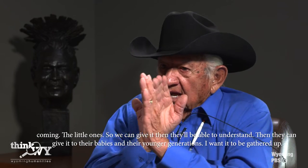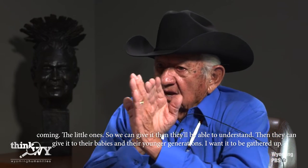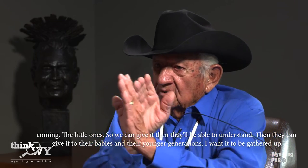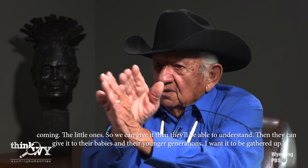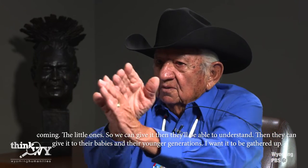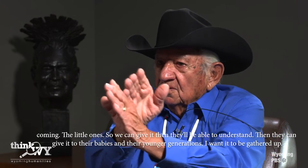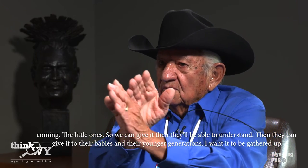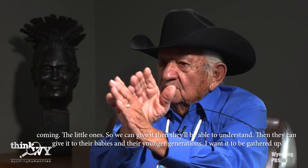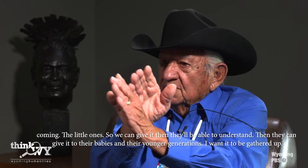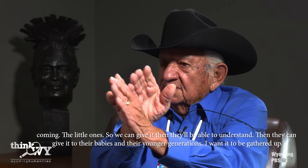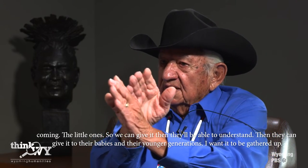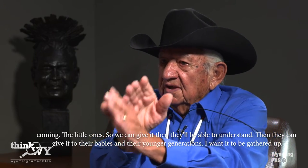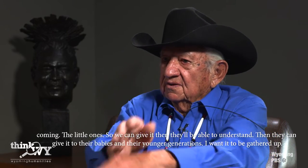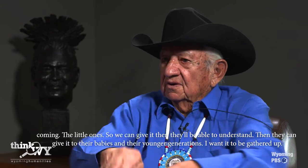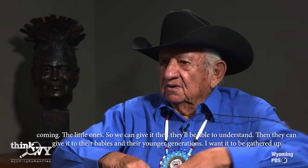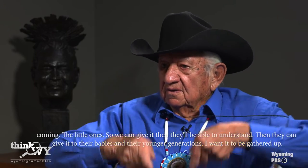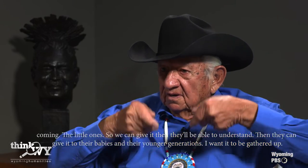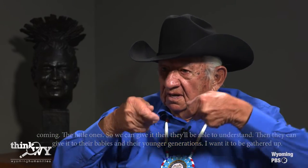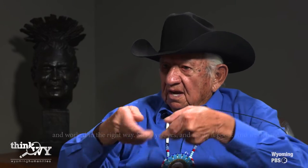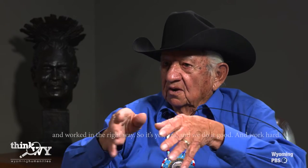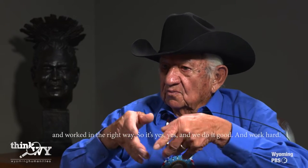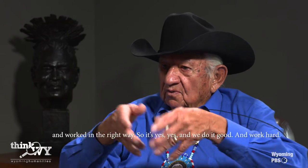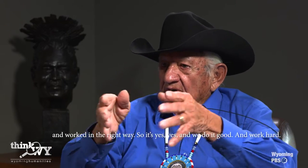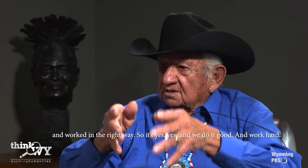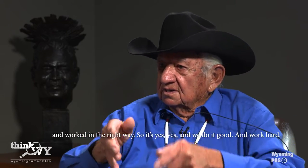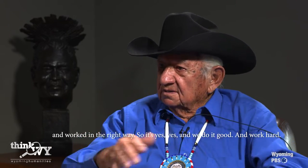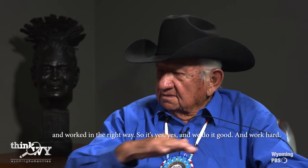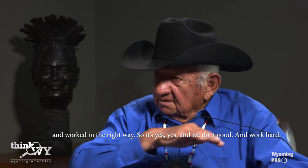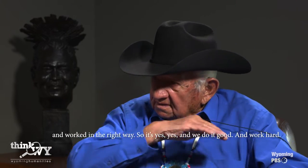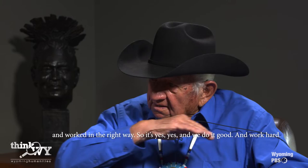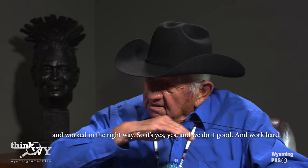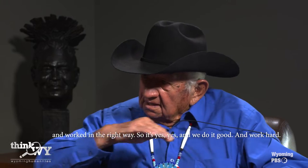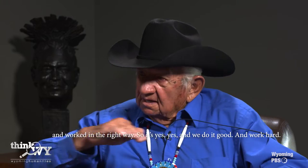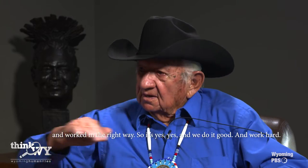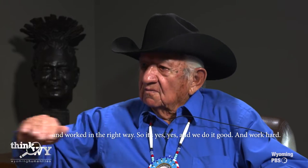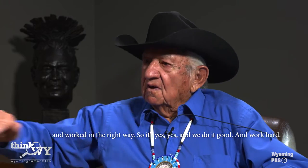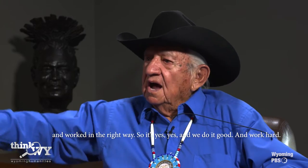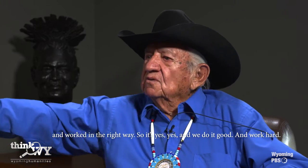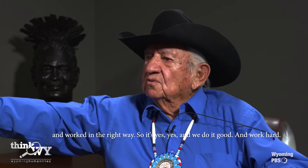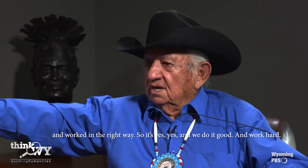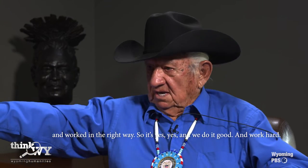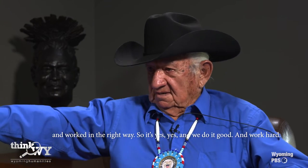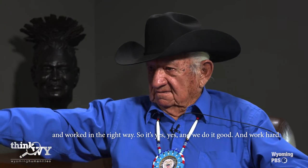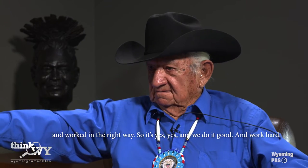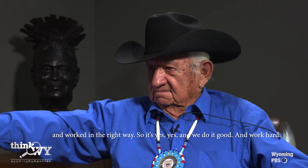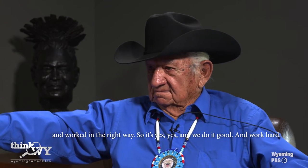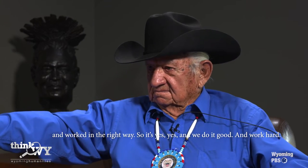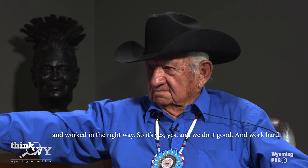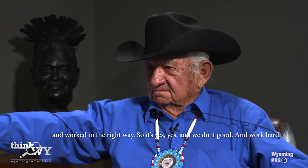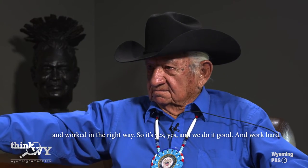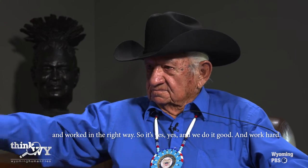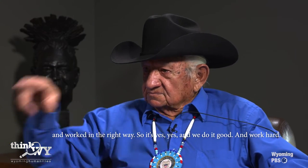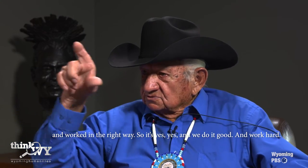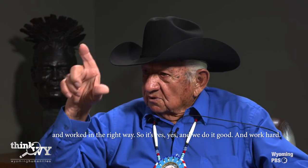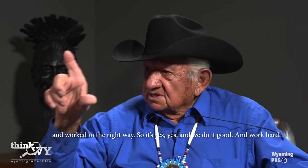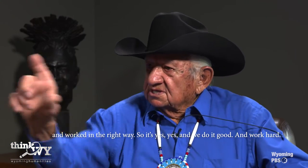and put together and worked in the right way. So it's